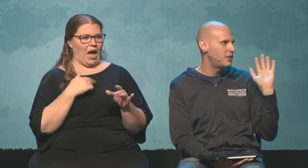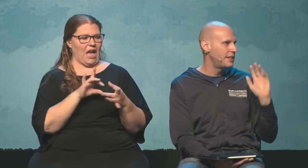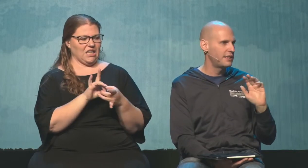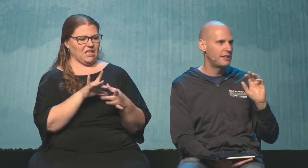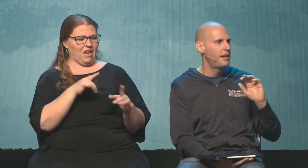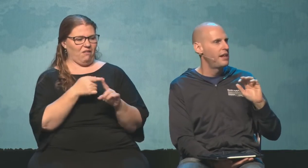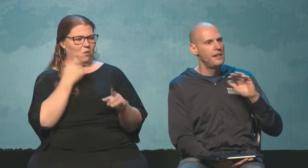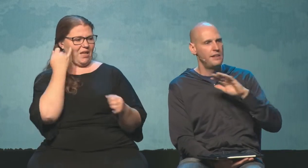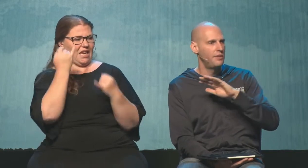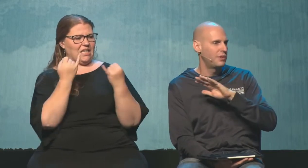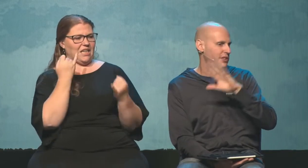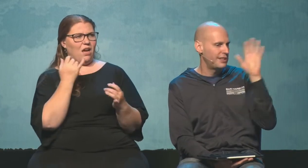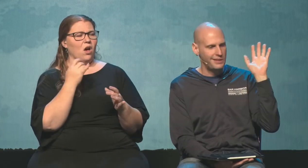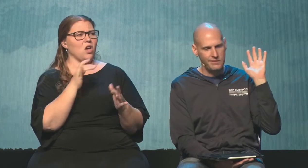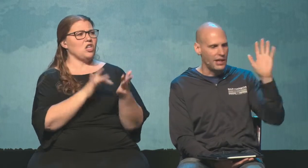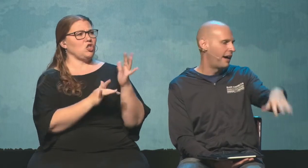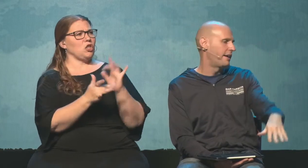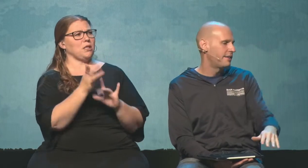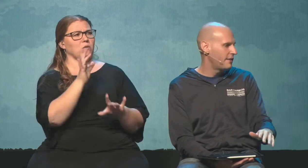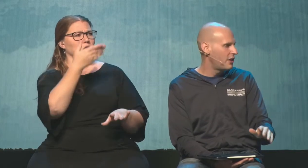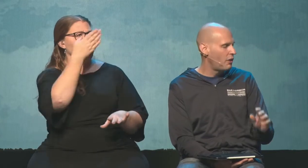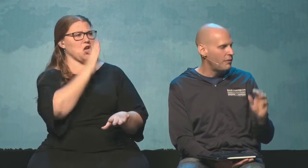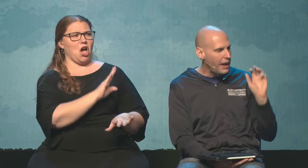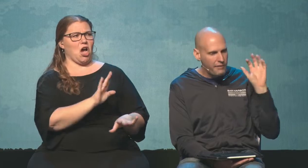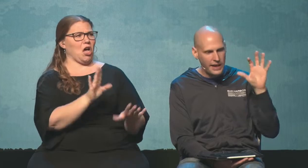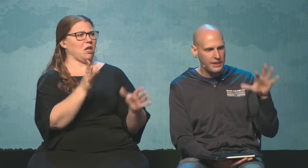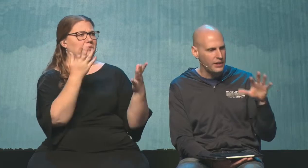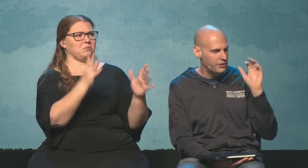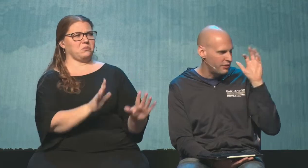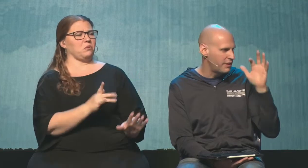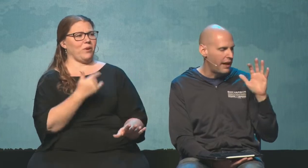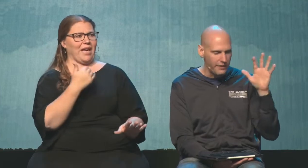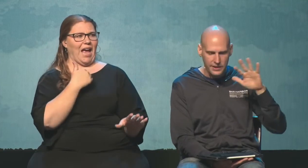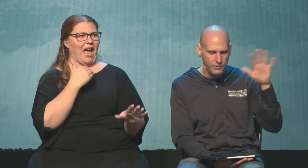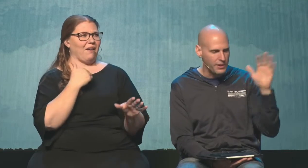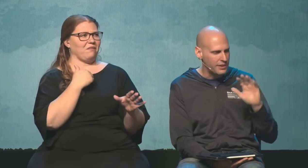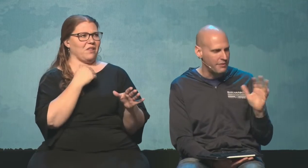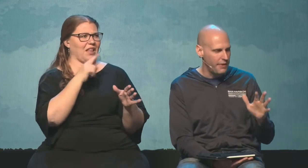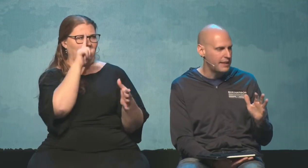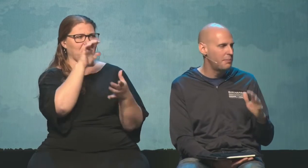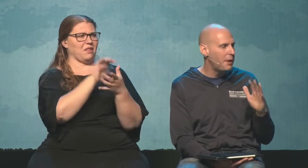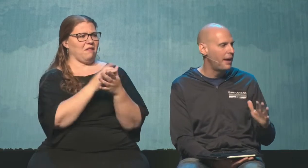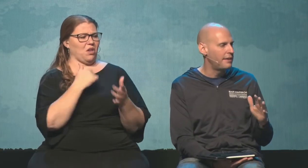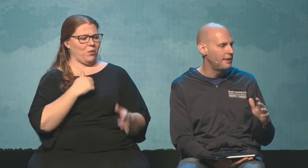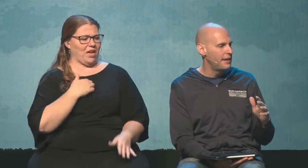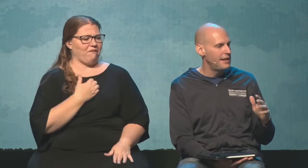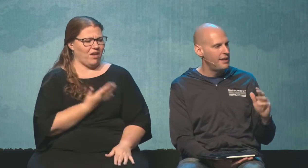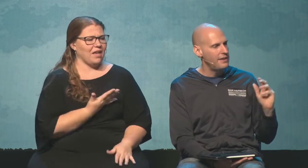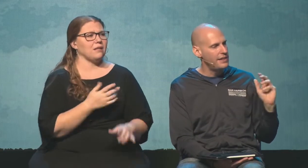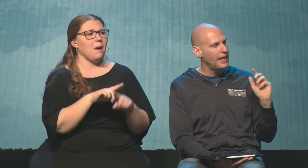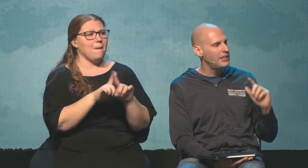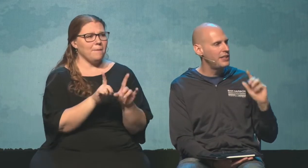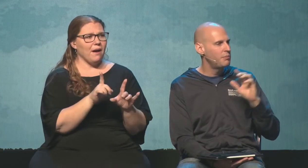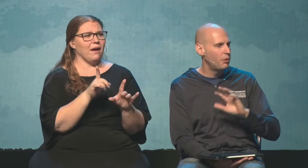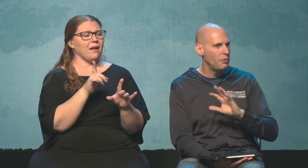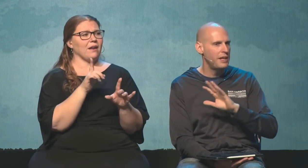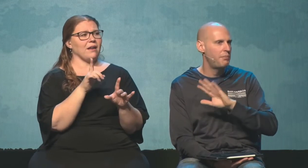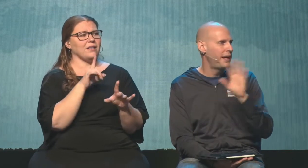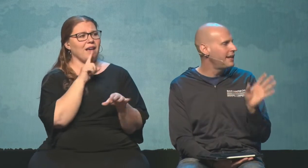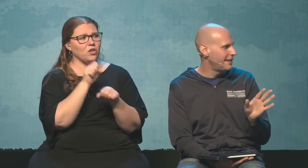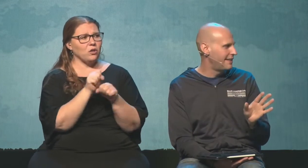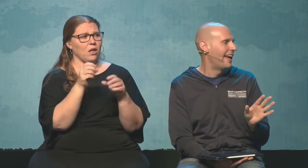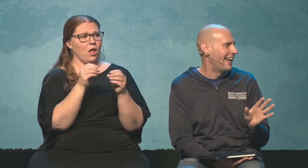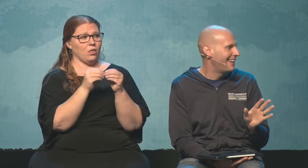like, Jesus was just God, you know, and we have that doctrinal reality that we confess, but it's actually the more